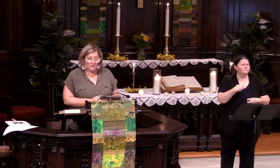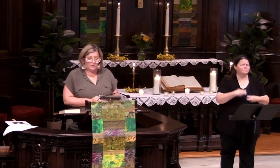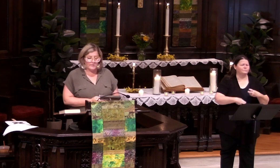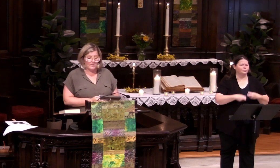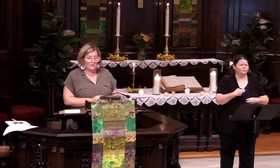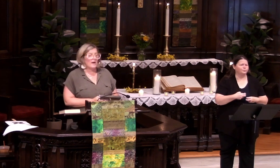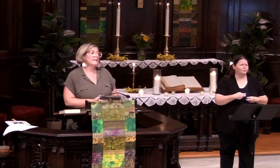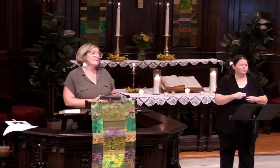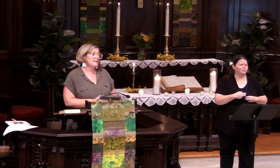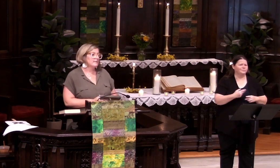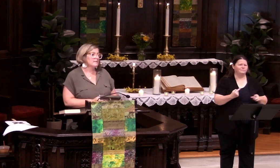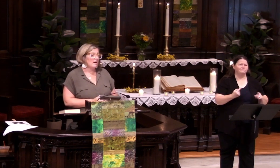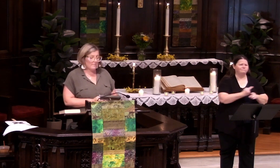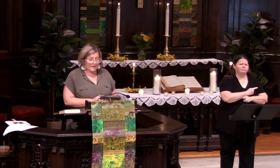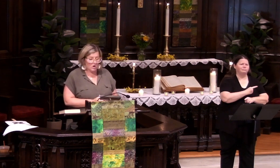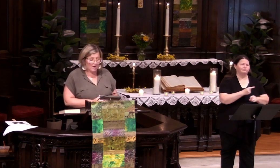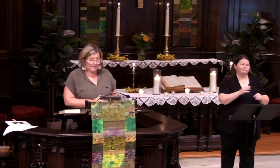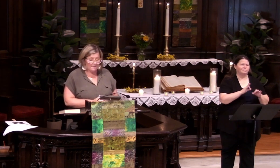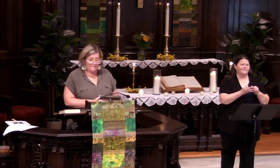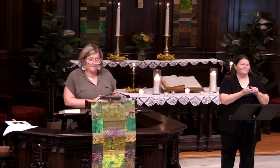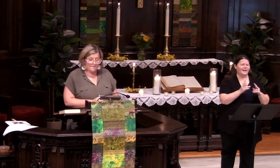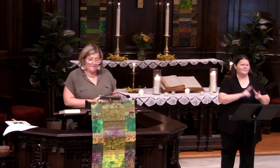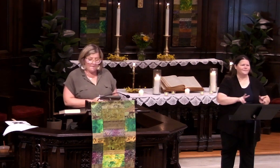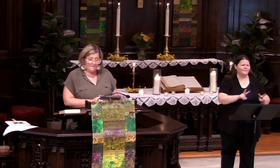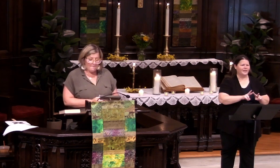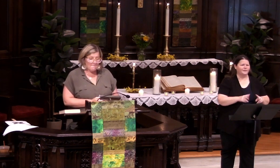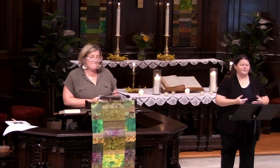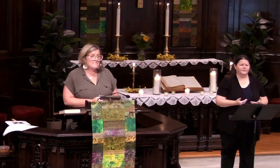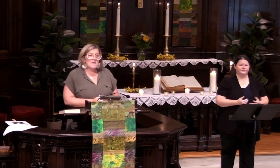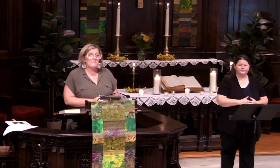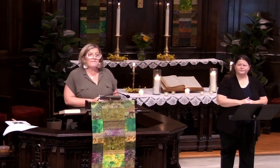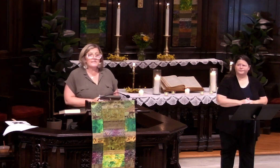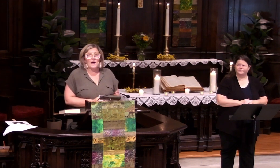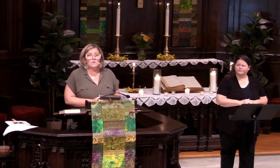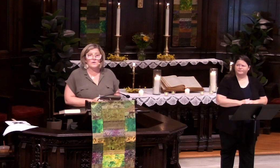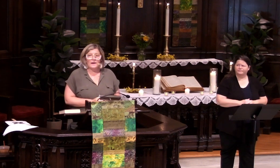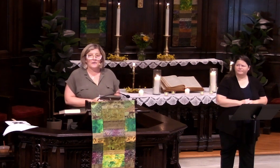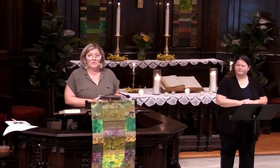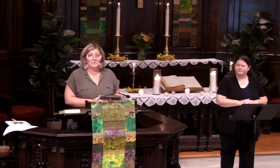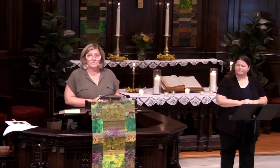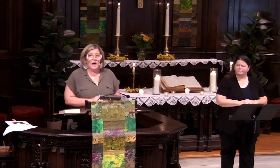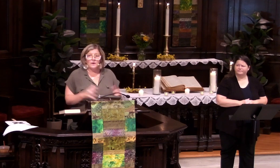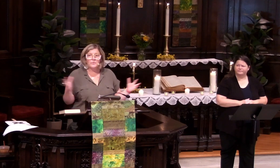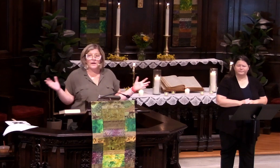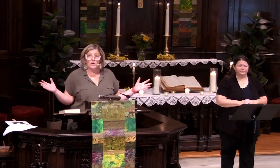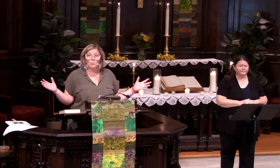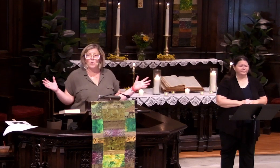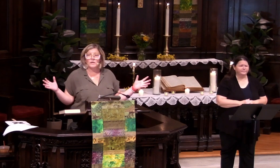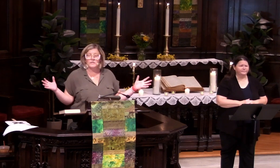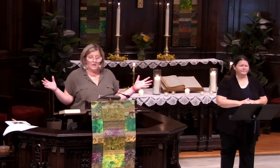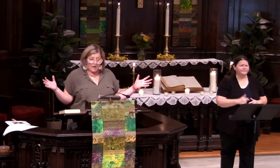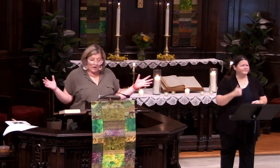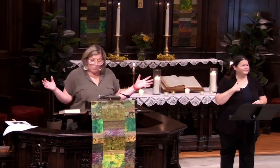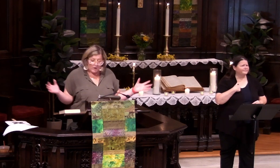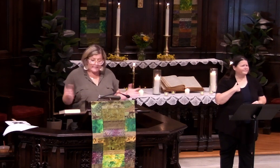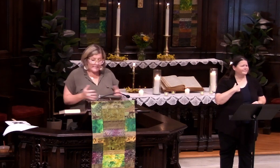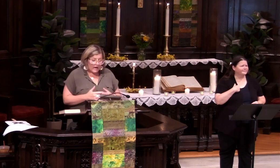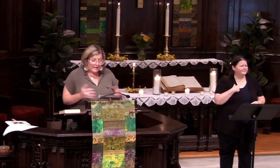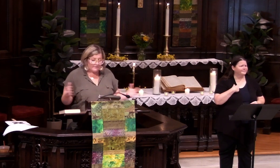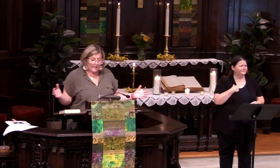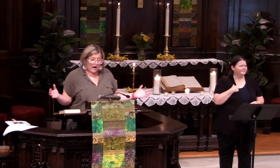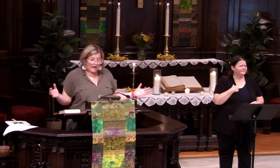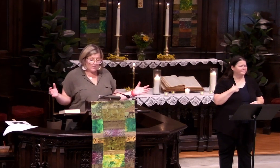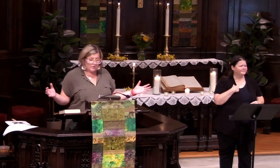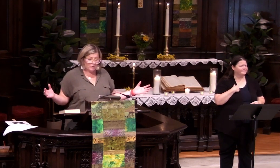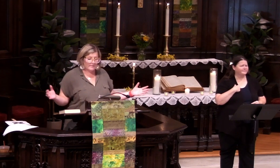family values in the United States of America. I mean, friends, I don't care. I don't care what